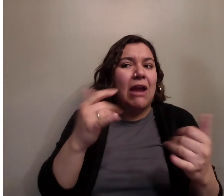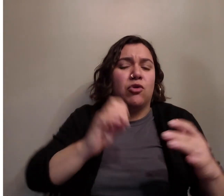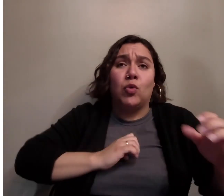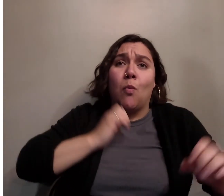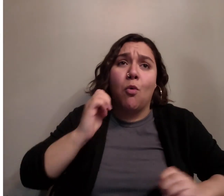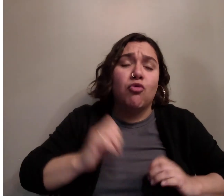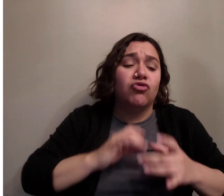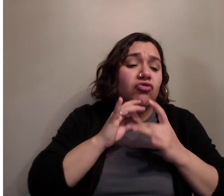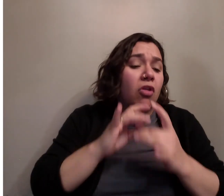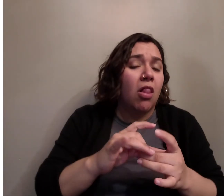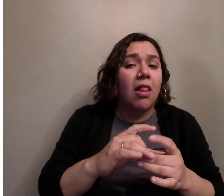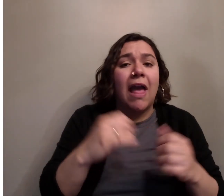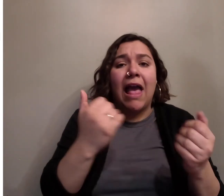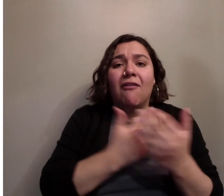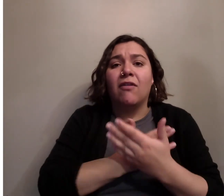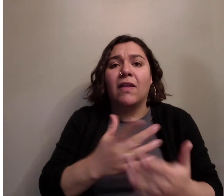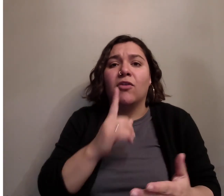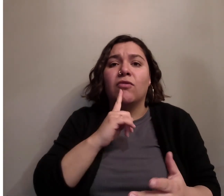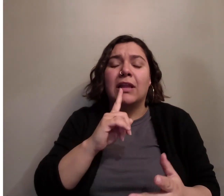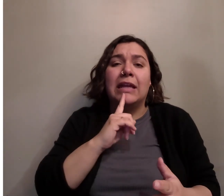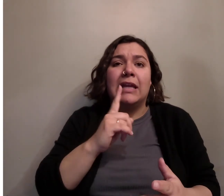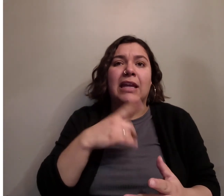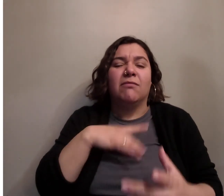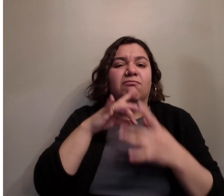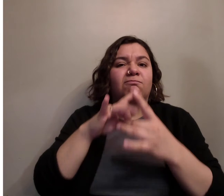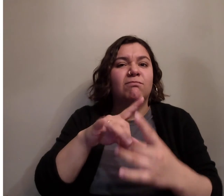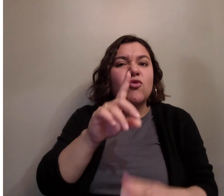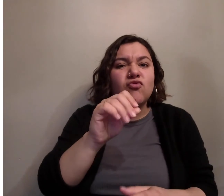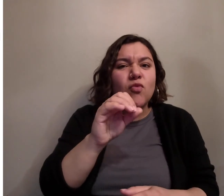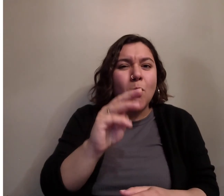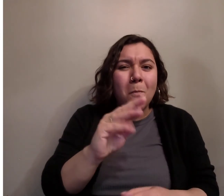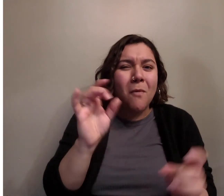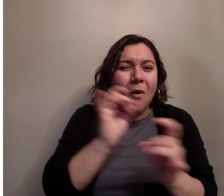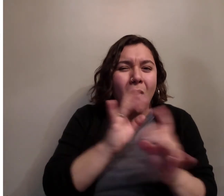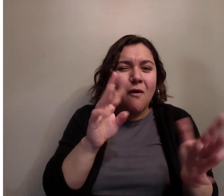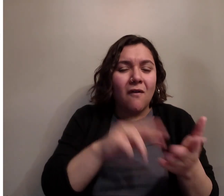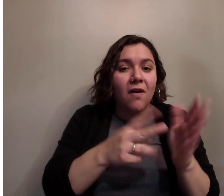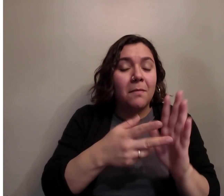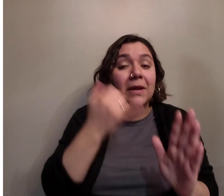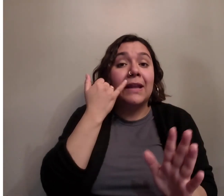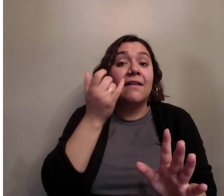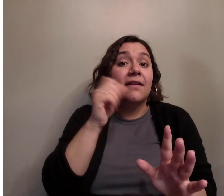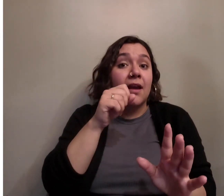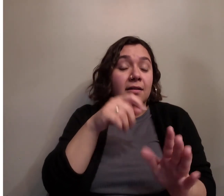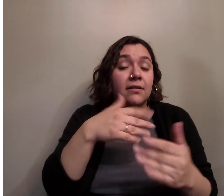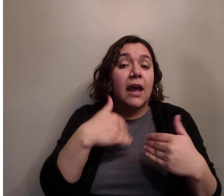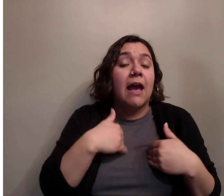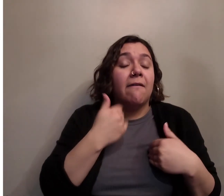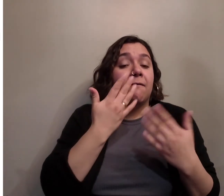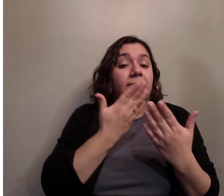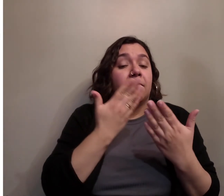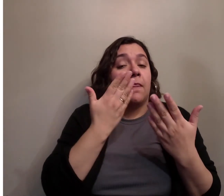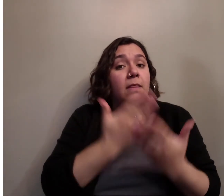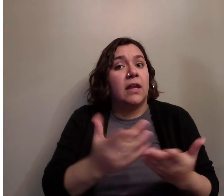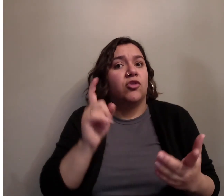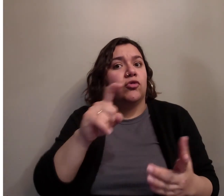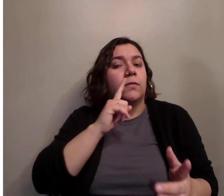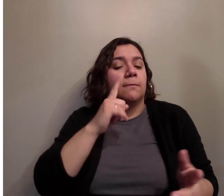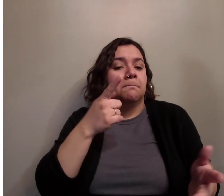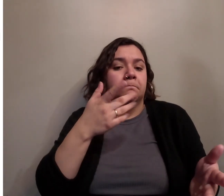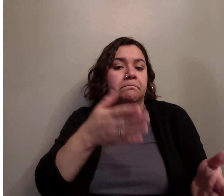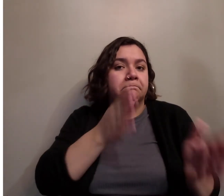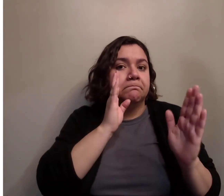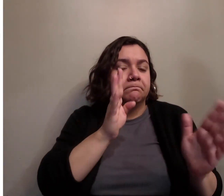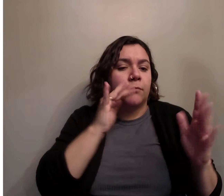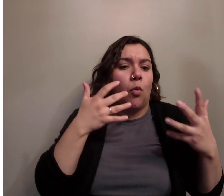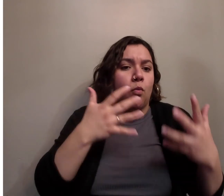because everything now is so emotional and so soaked in doom that even though there is some